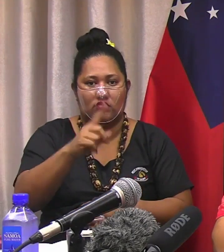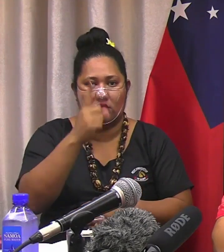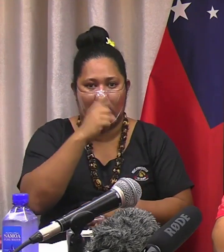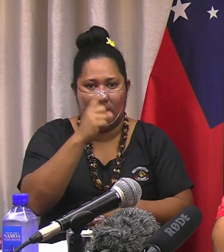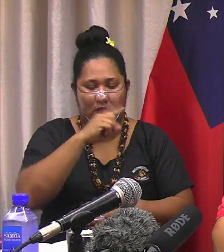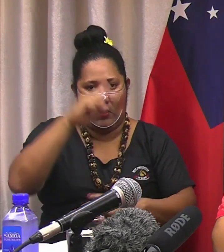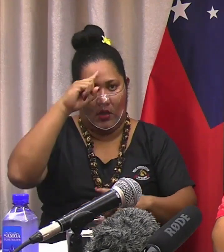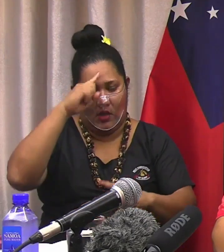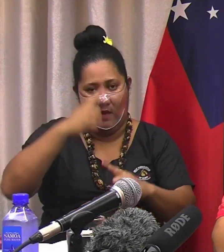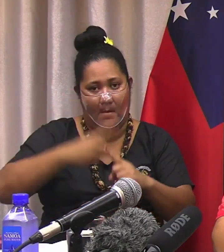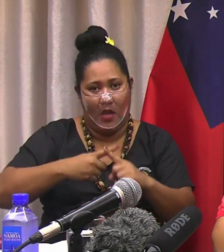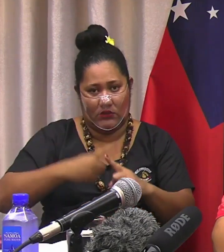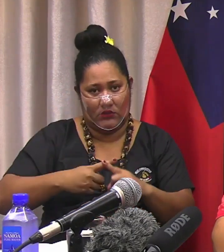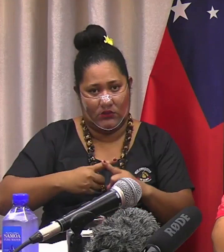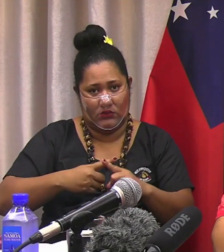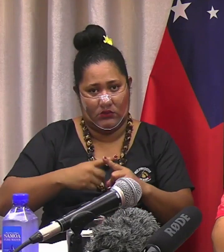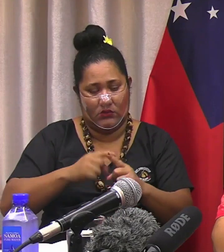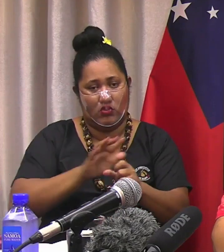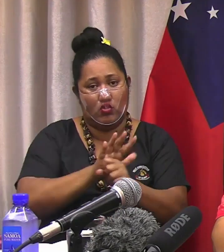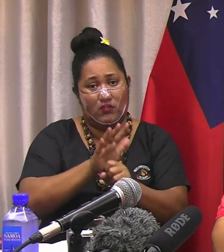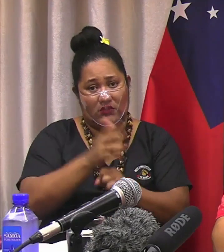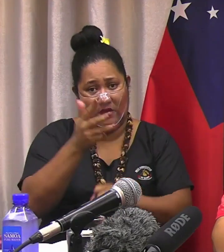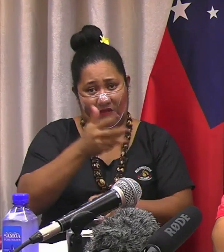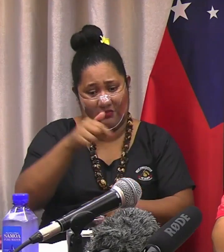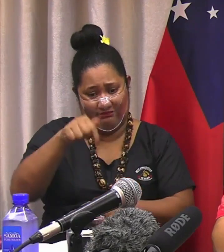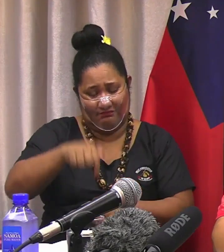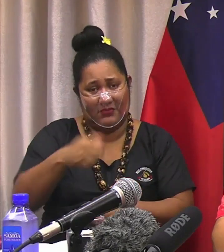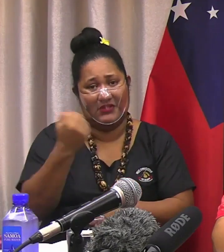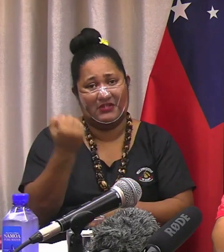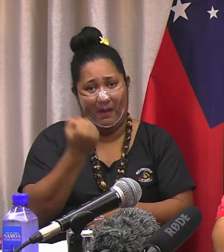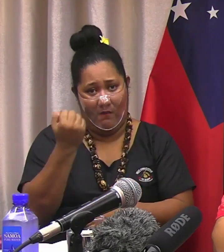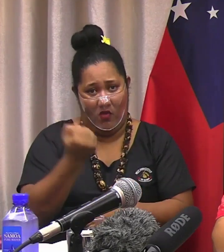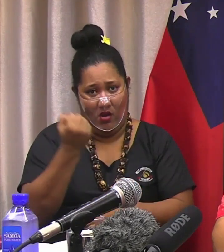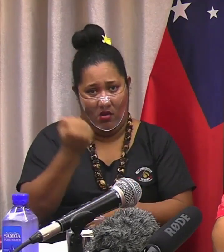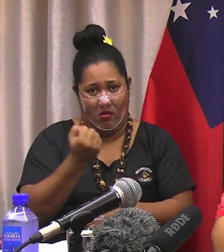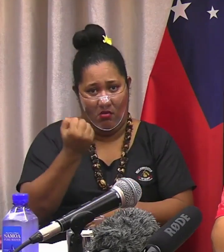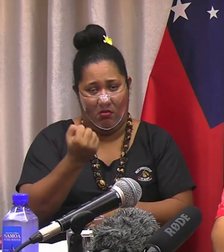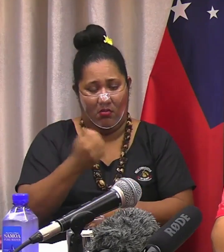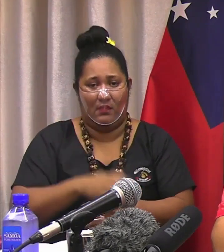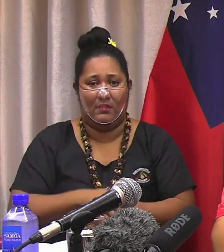afia ili nei wha mai, e o mai ile auli nei.